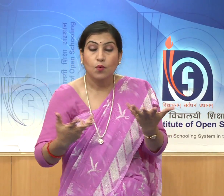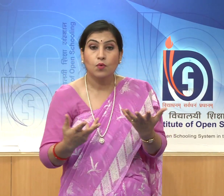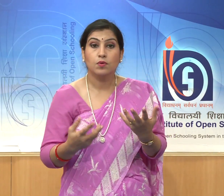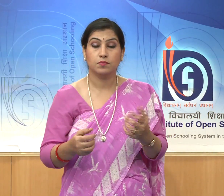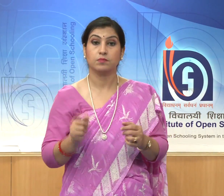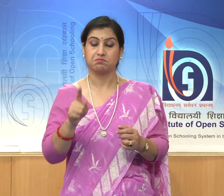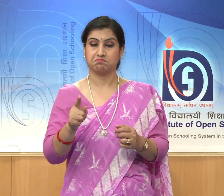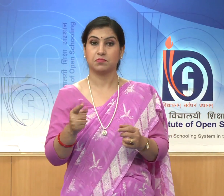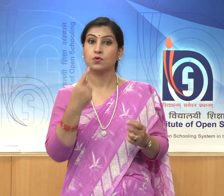and appreciate